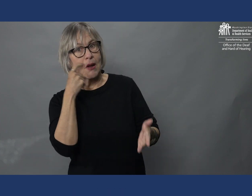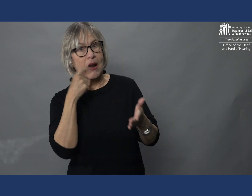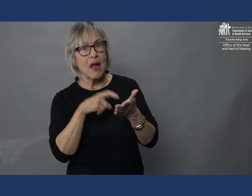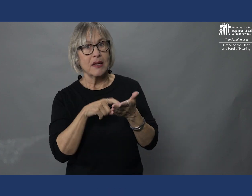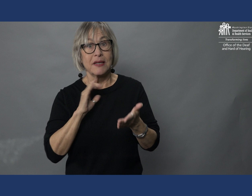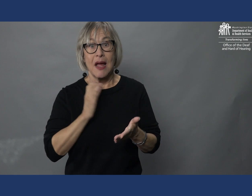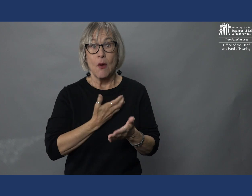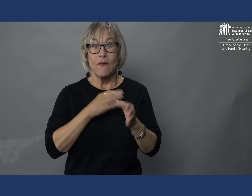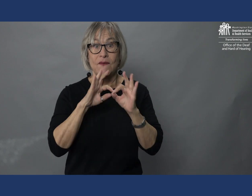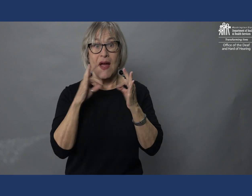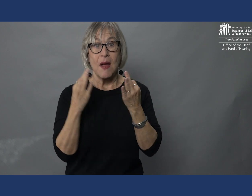communities.